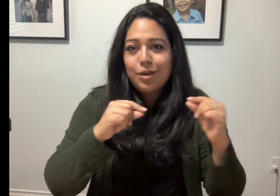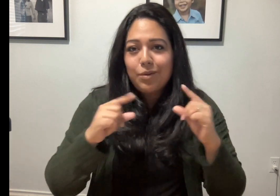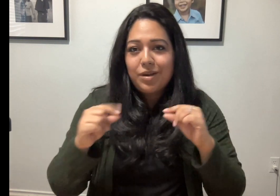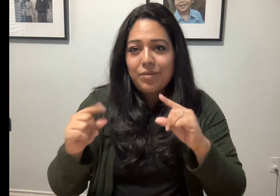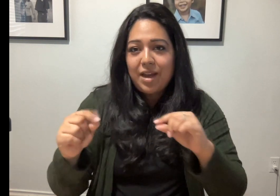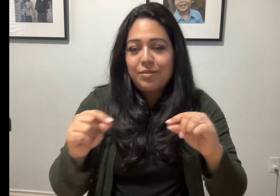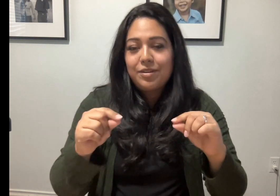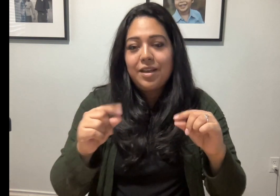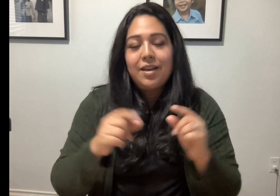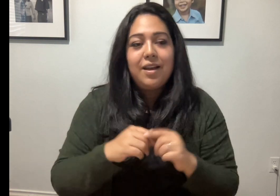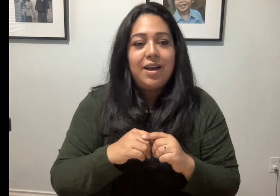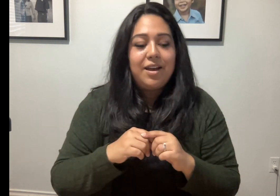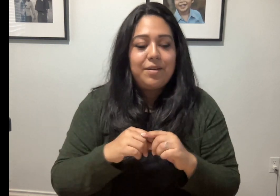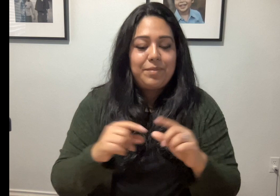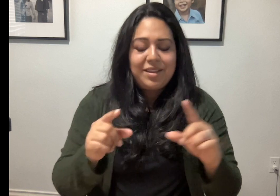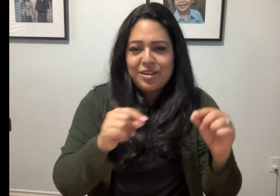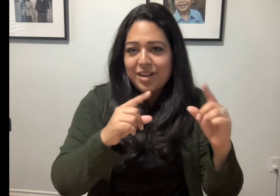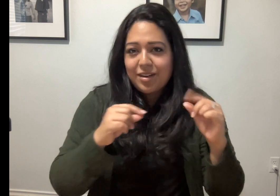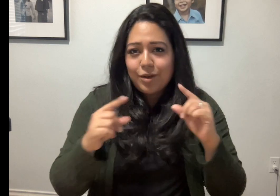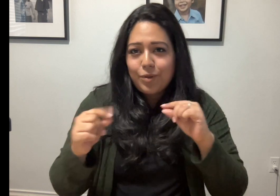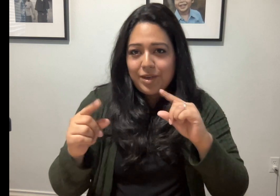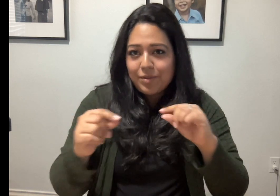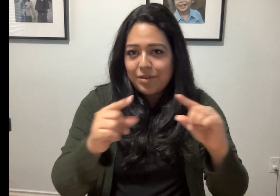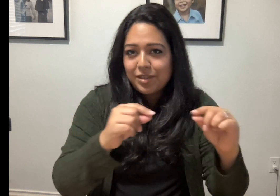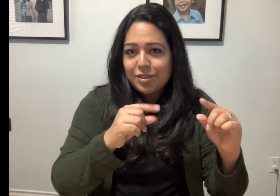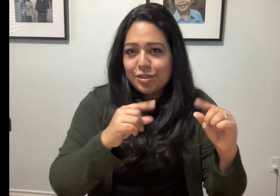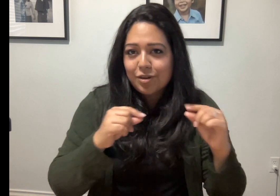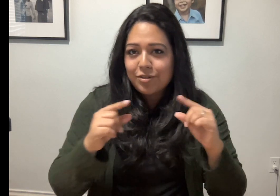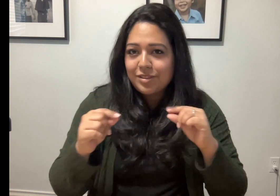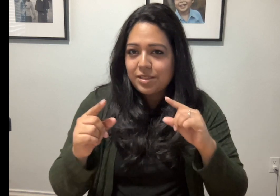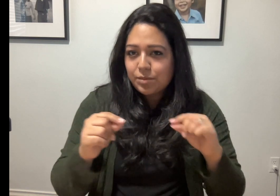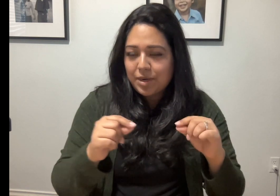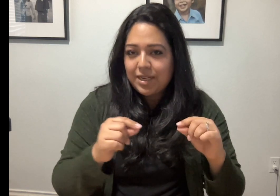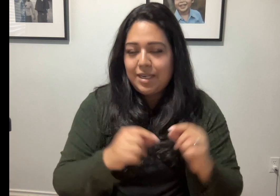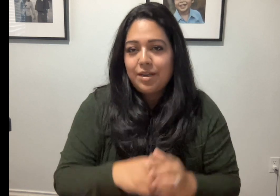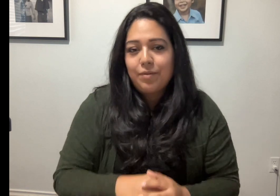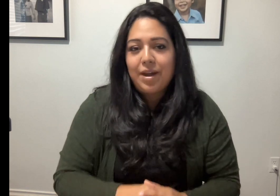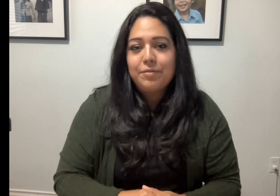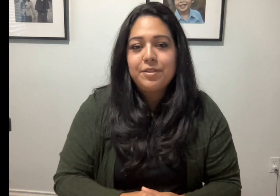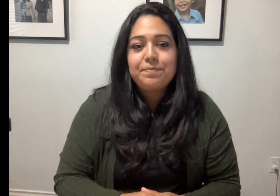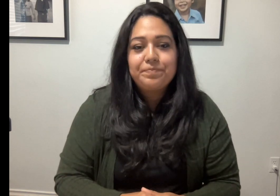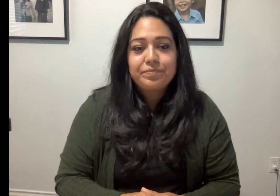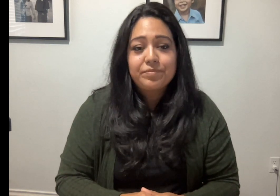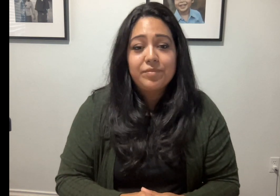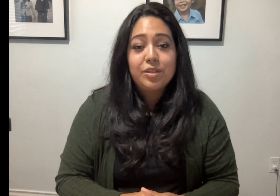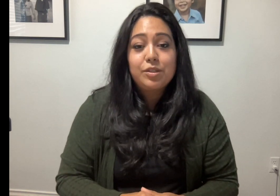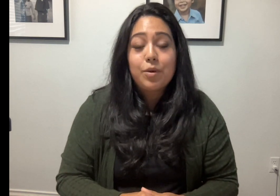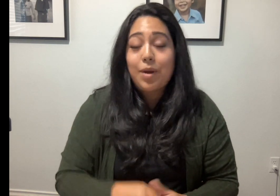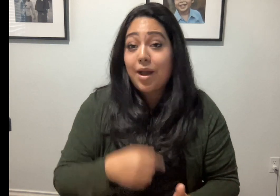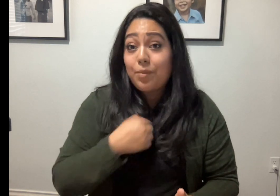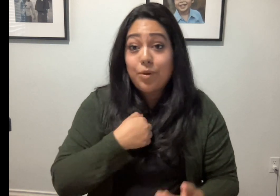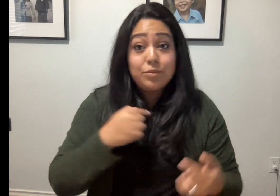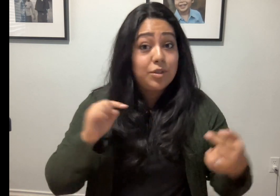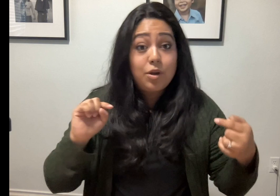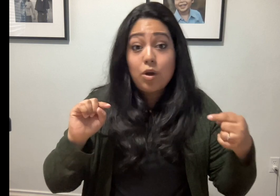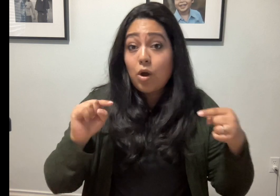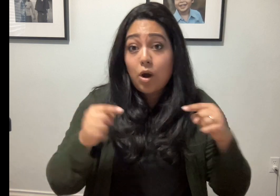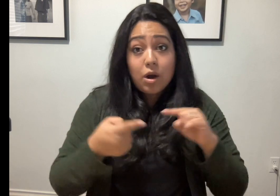going around, and they're kind of going around in a circle and spreading it around. So I won't